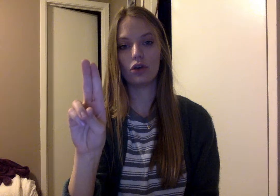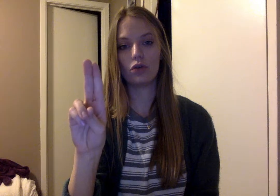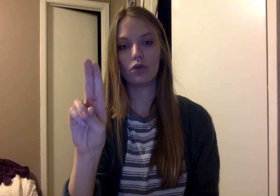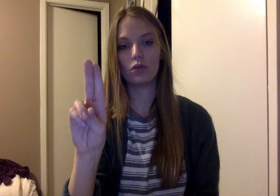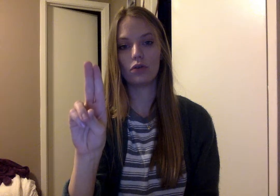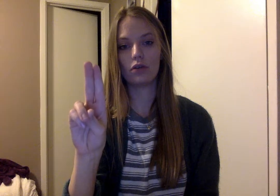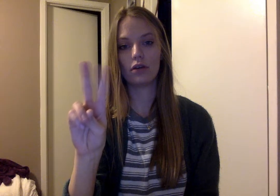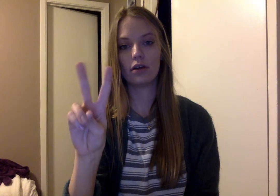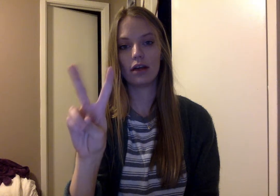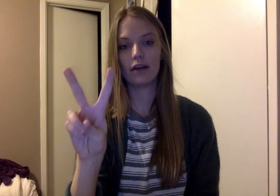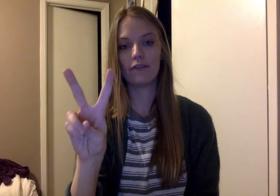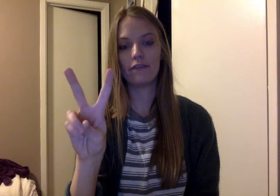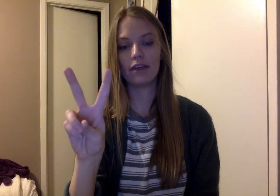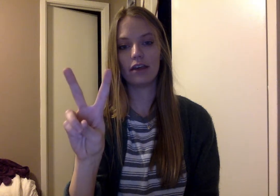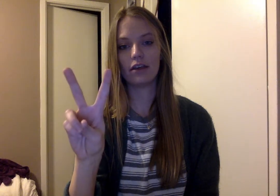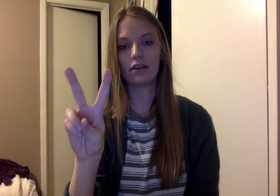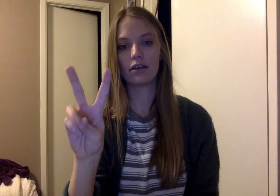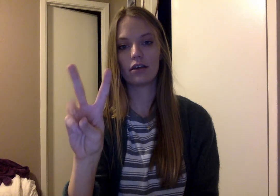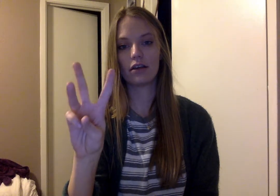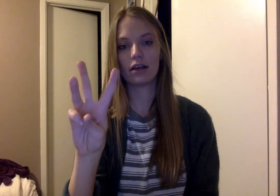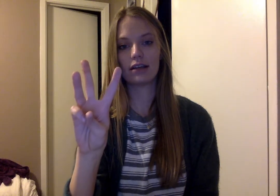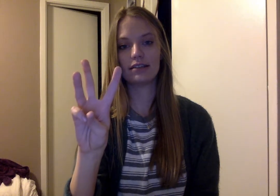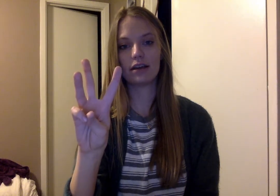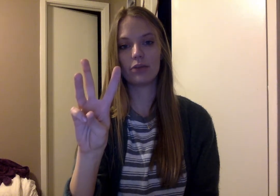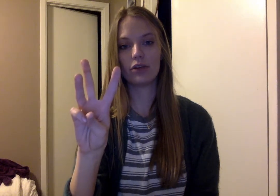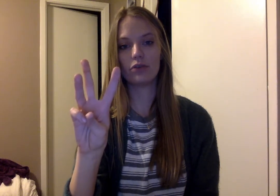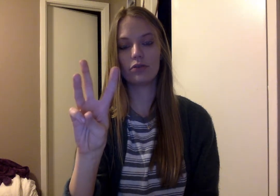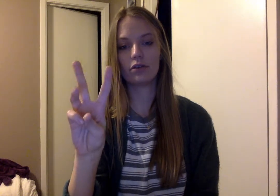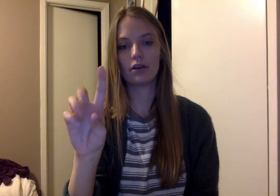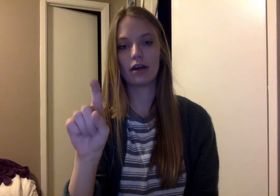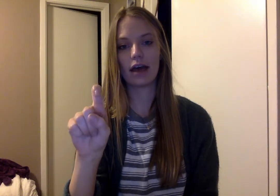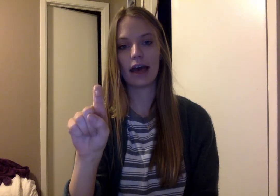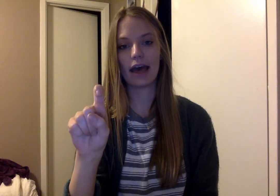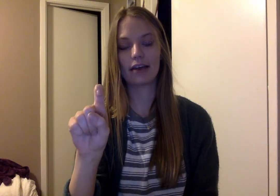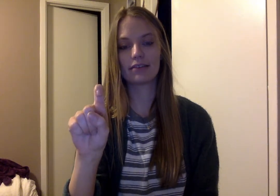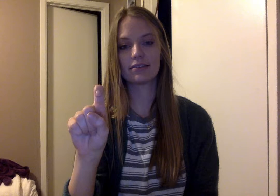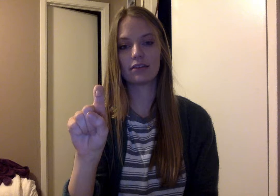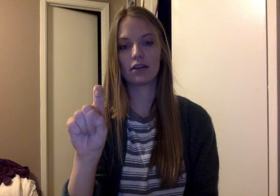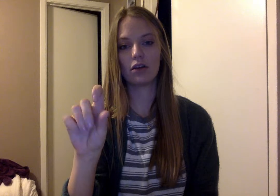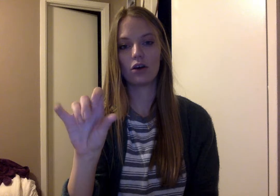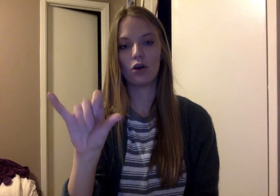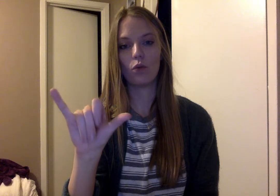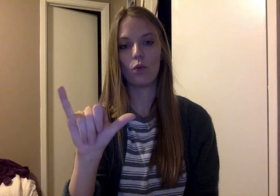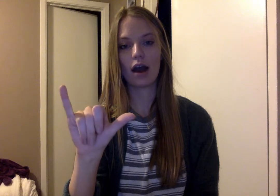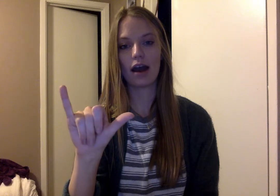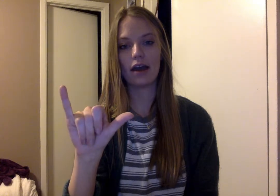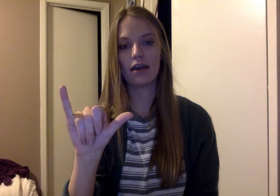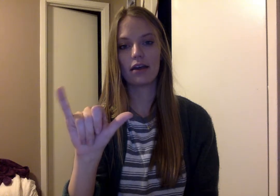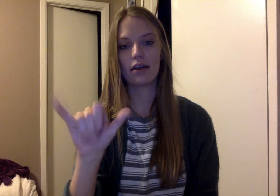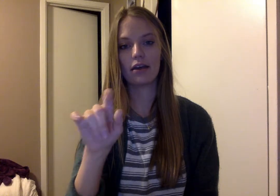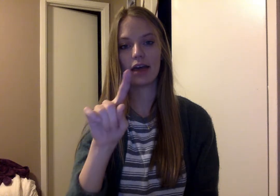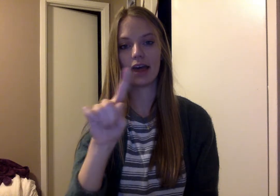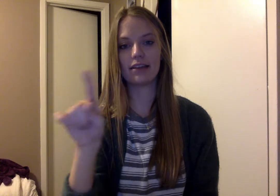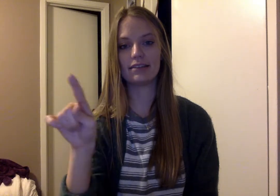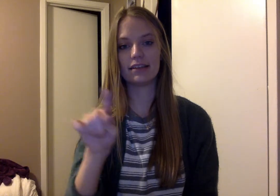U, V, W, X, Y, and Z.